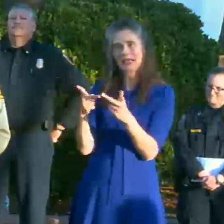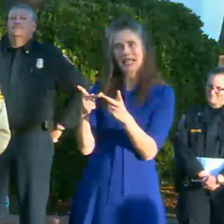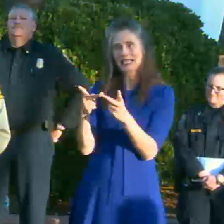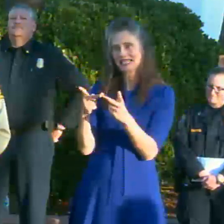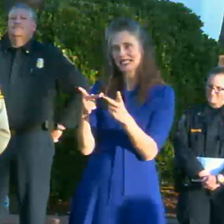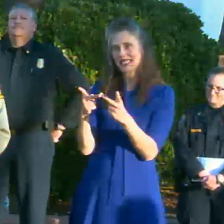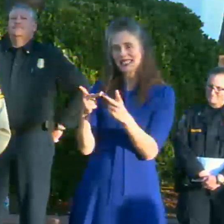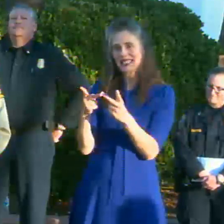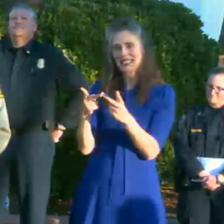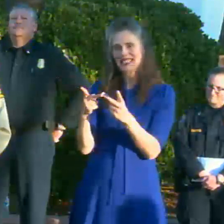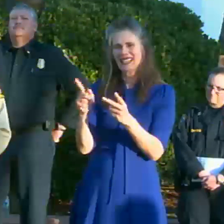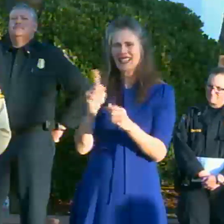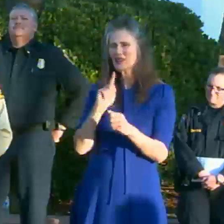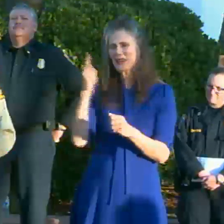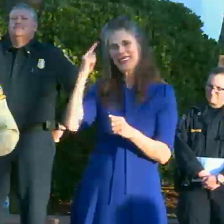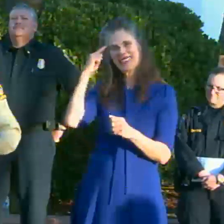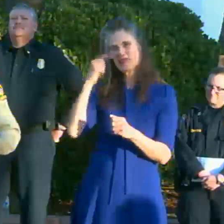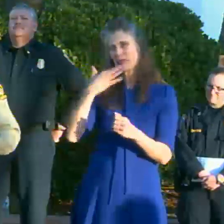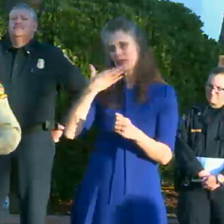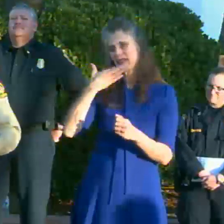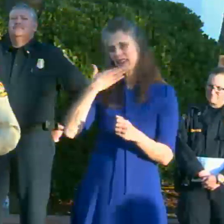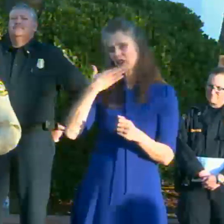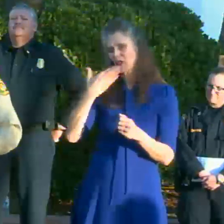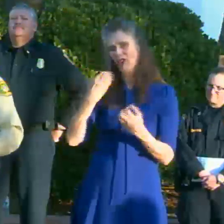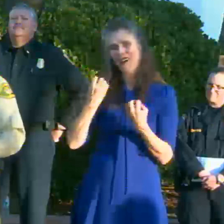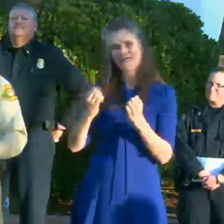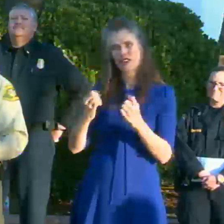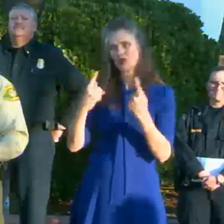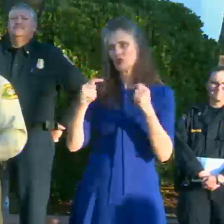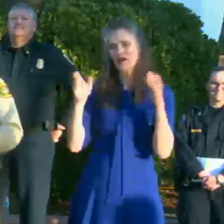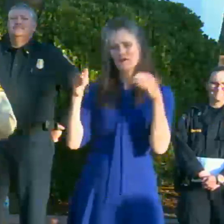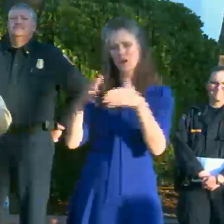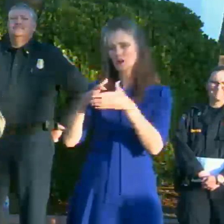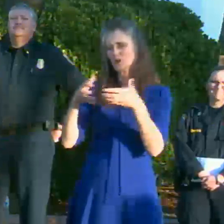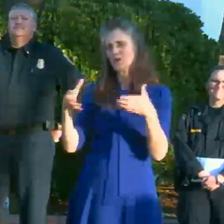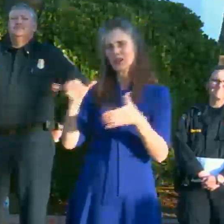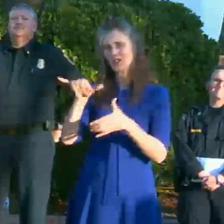really think that we're doing a disservice to try to focus on that too much at this point.